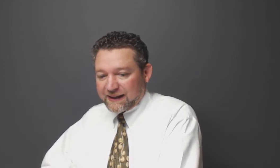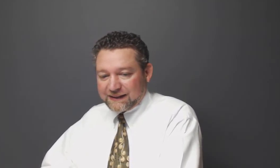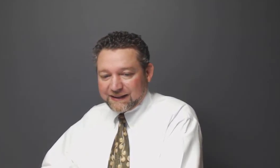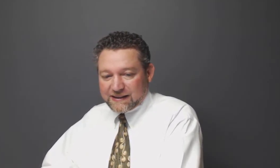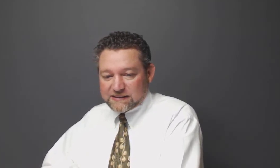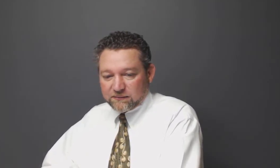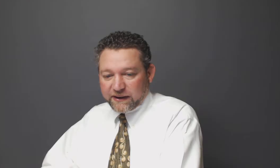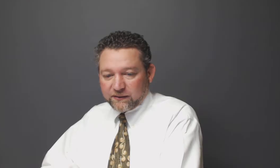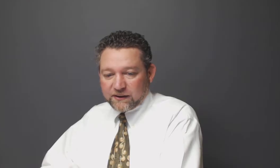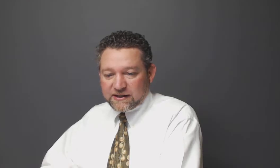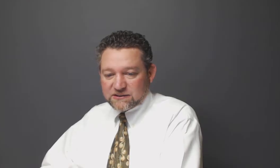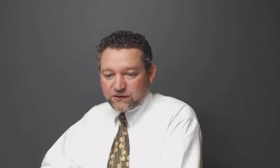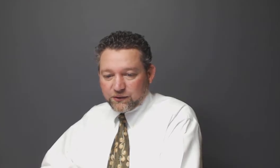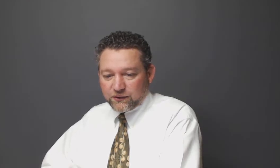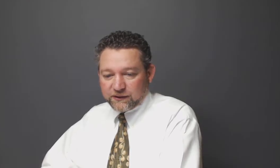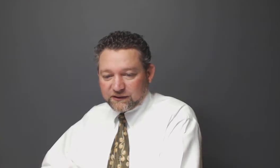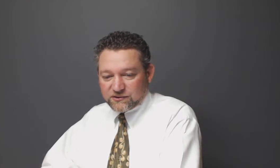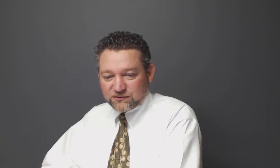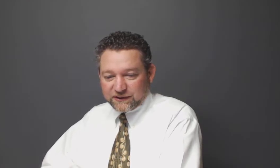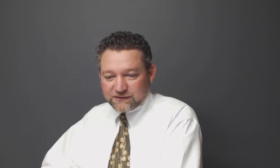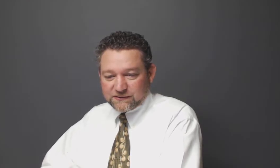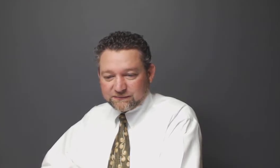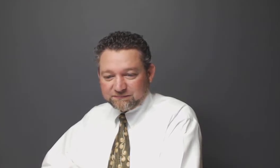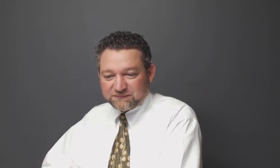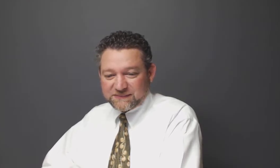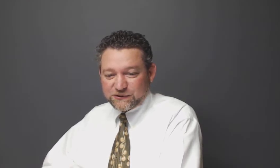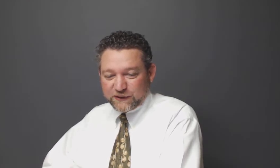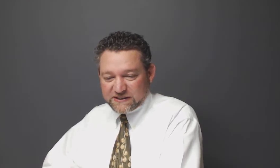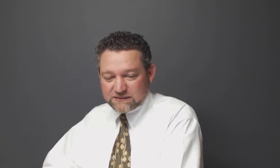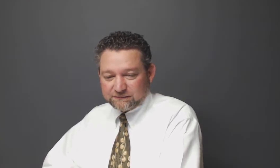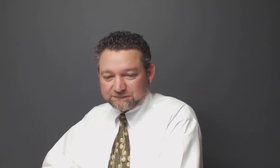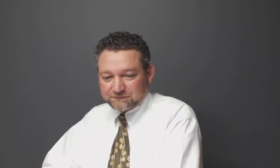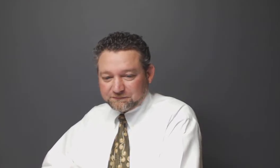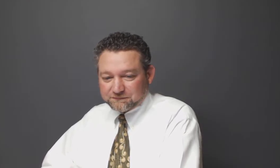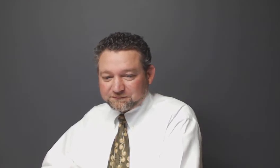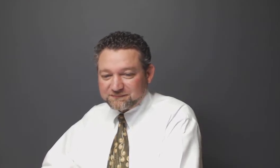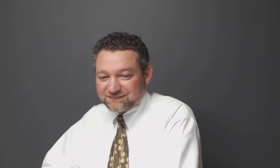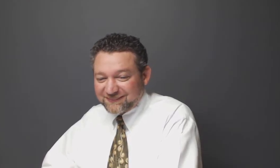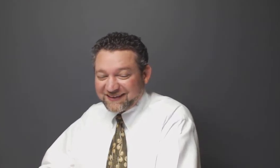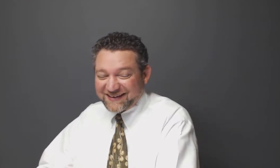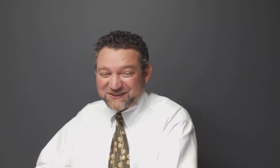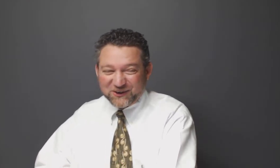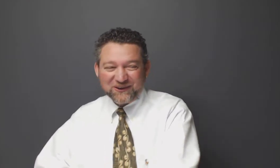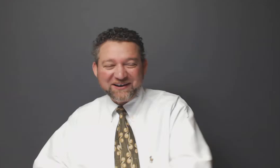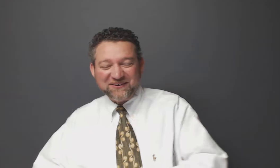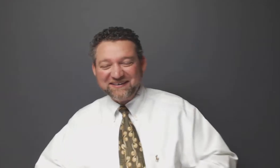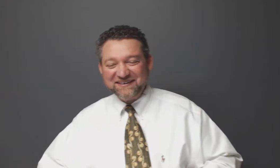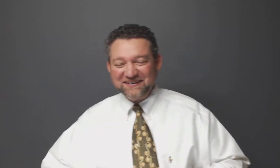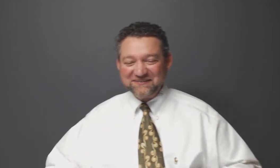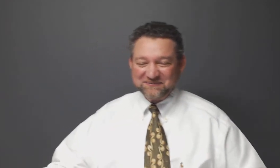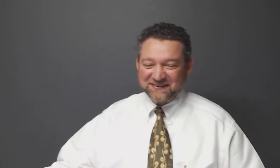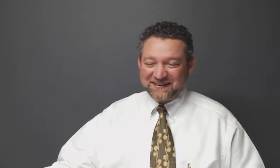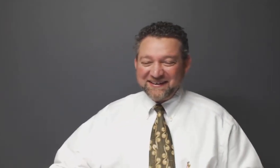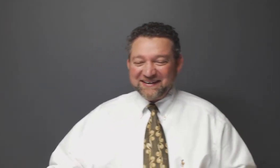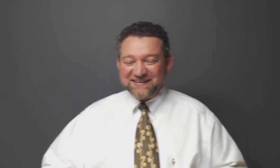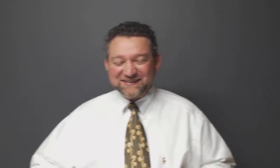did cast them out as the dirt in the streets. That's a whole lot right there. This is